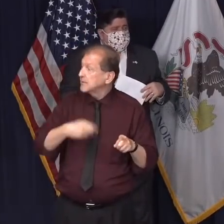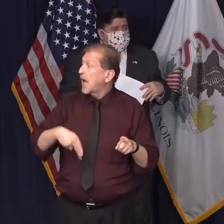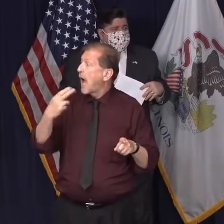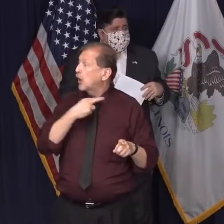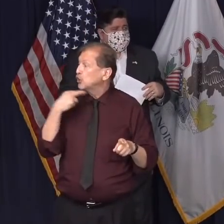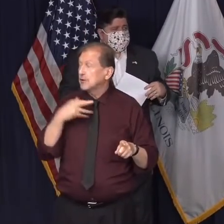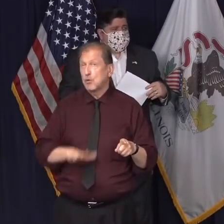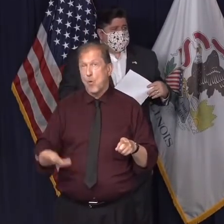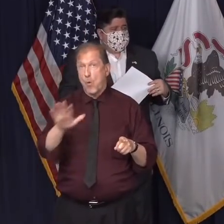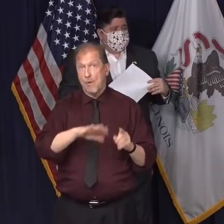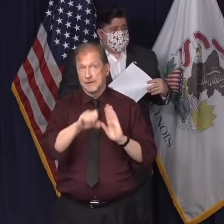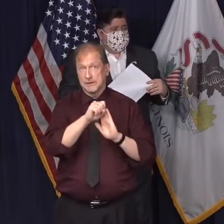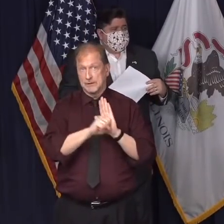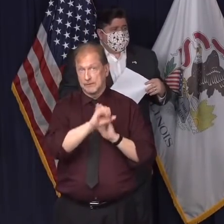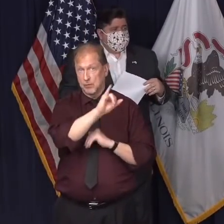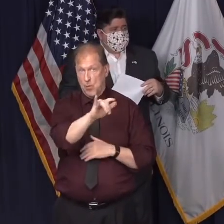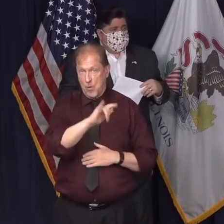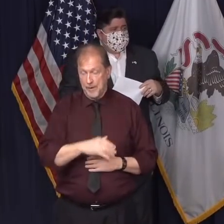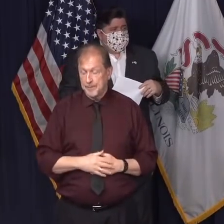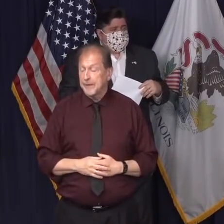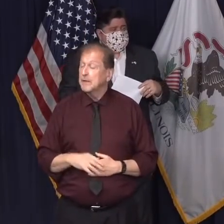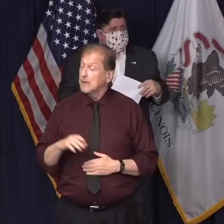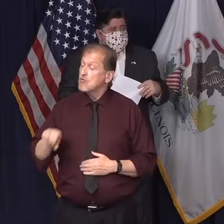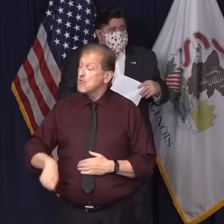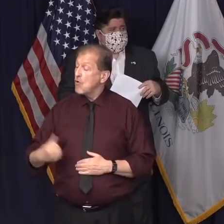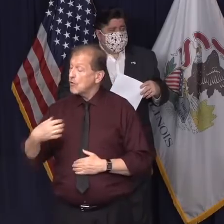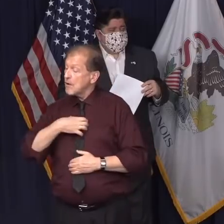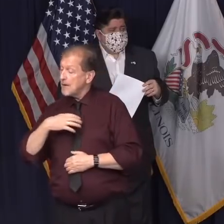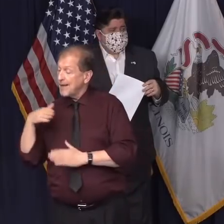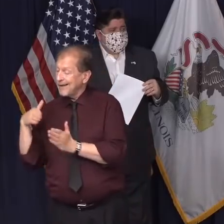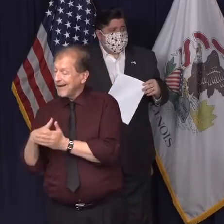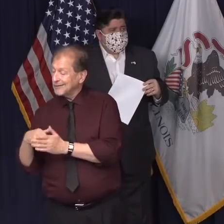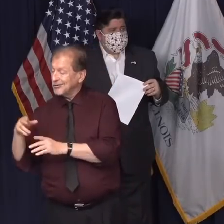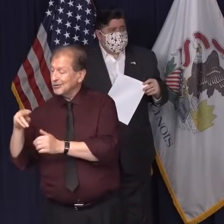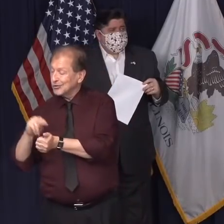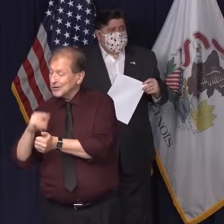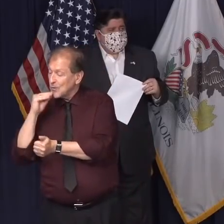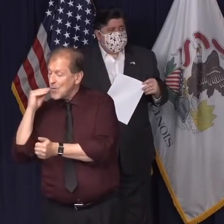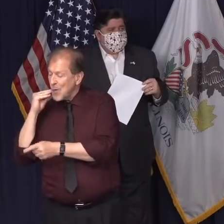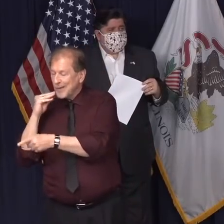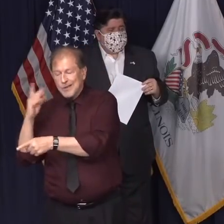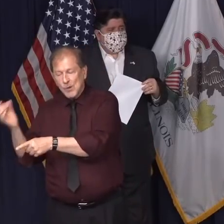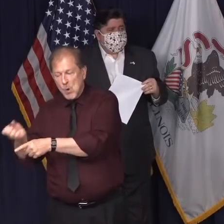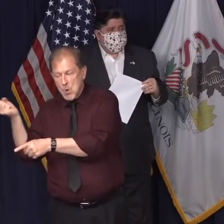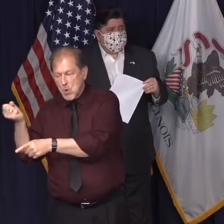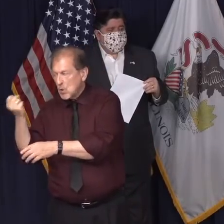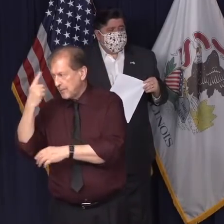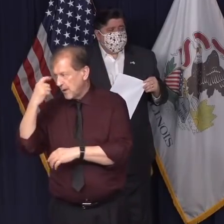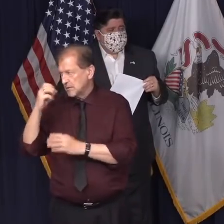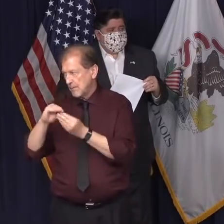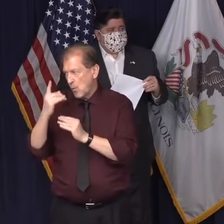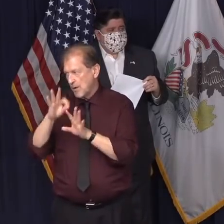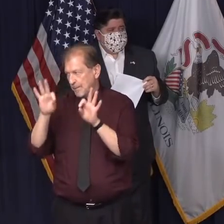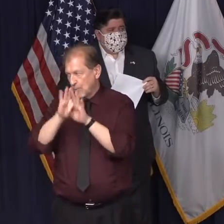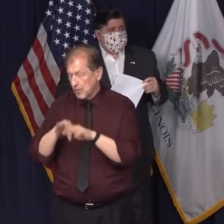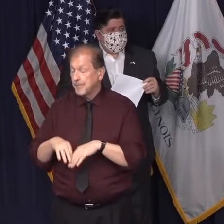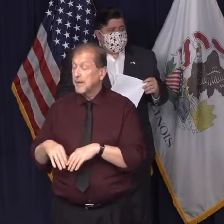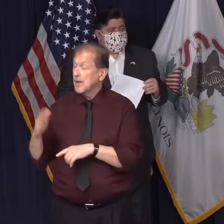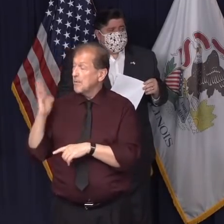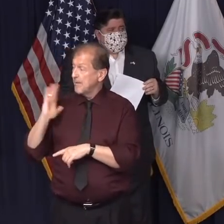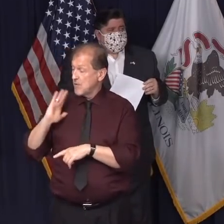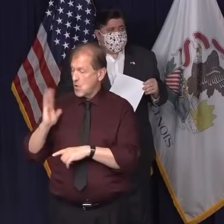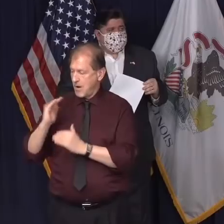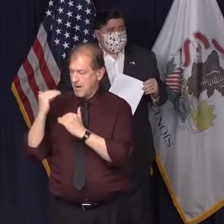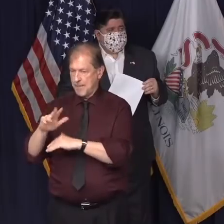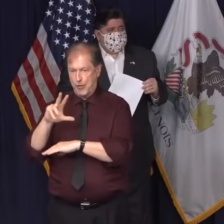the entire state, for the whole country, for the whole world. And so they wanted us to focus on the COVID response, but of course made that